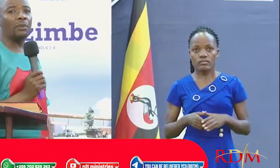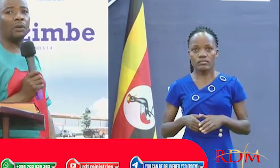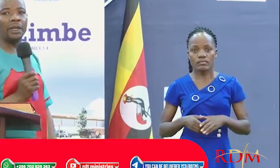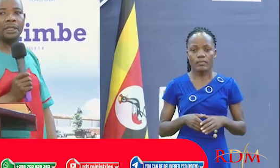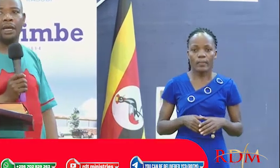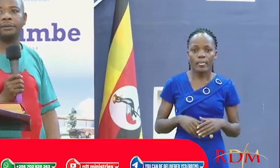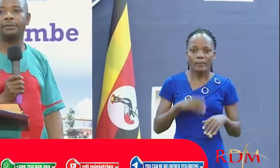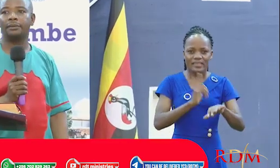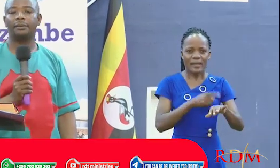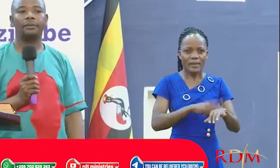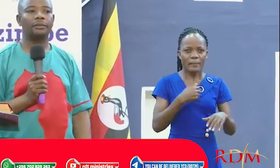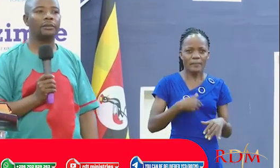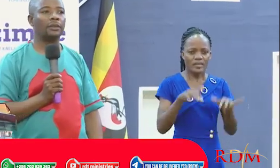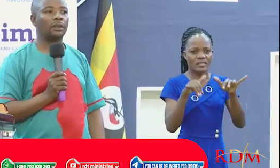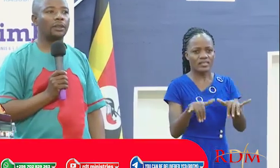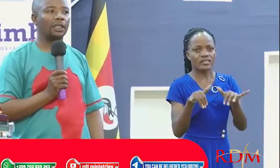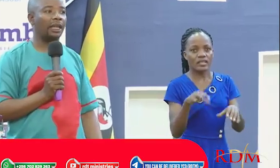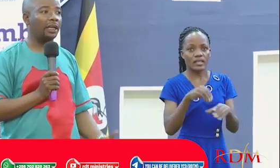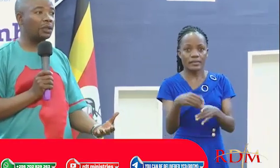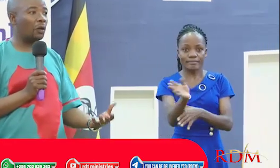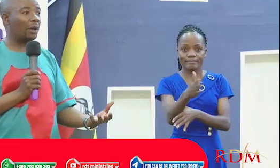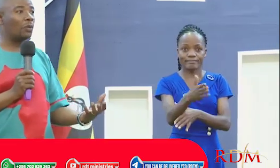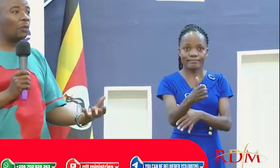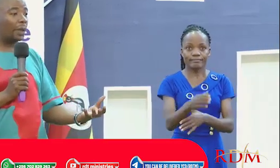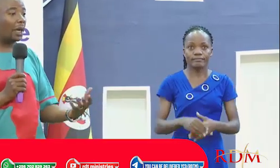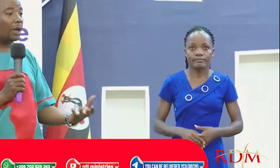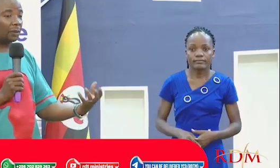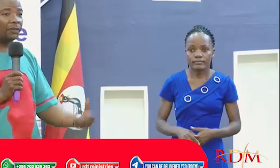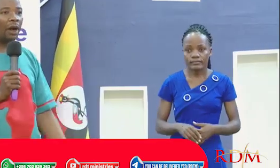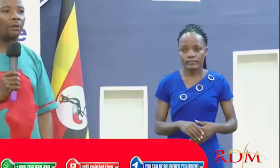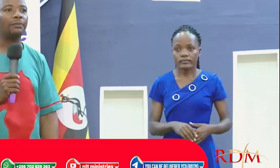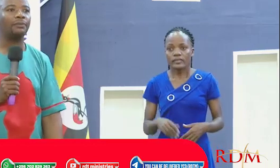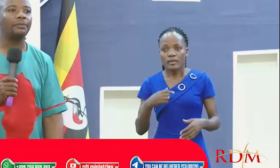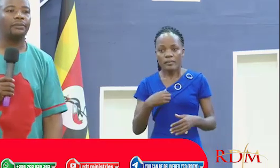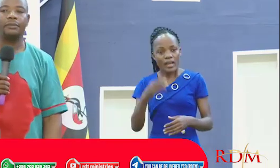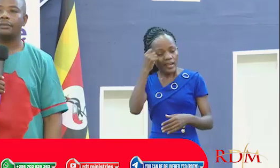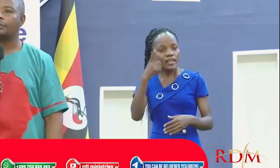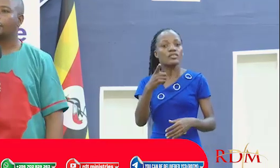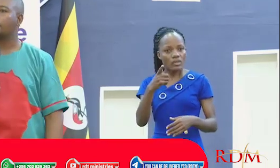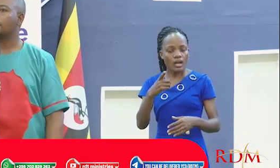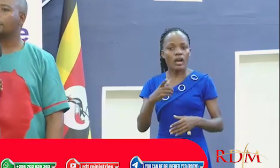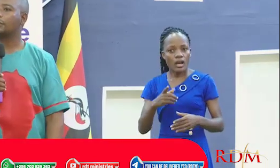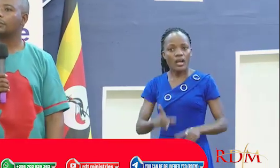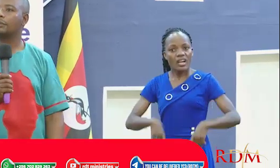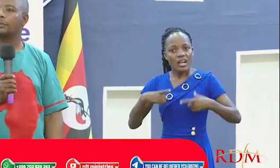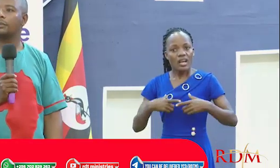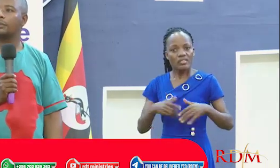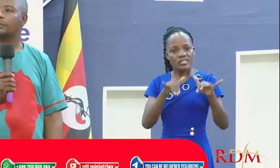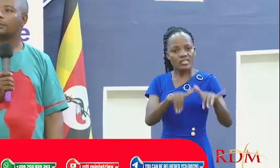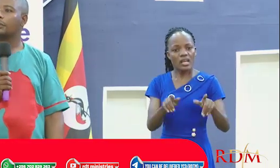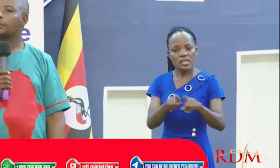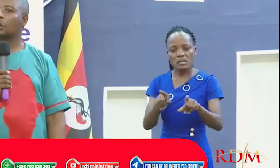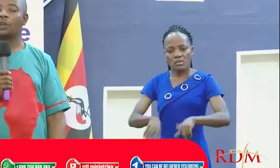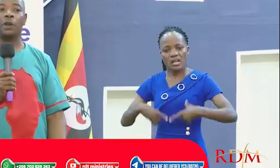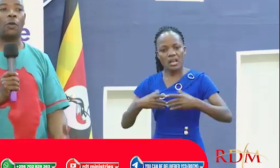ebbanga lye mbadde mubuweereza the time I've been in ministry nkitegedde nti obulamu bubeera wate buvaawo I've learned that life is with us and life